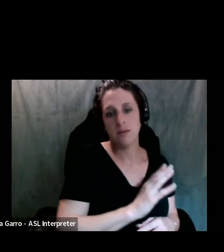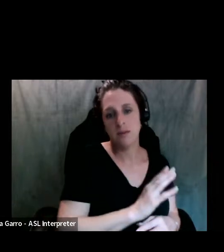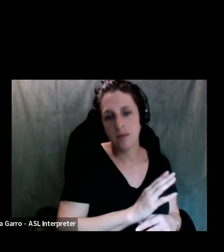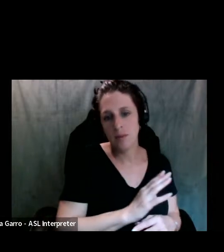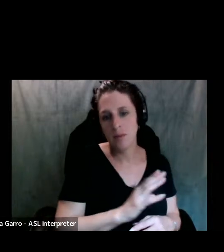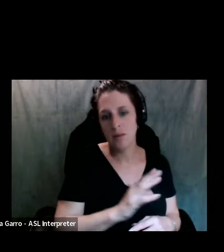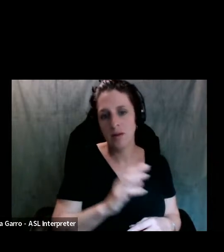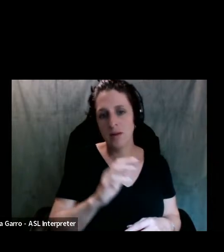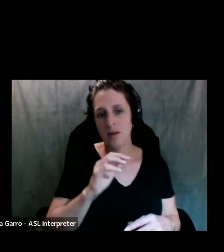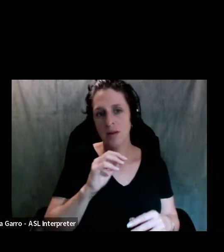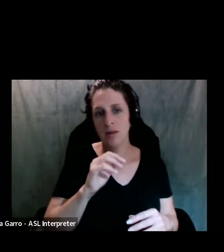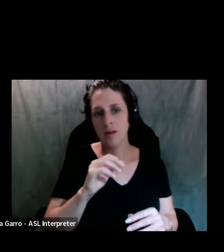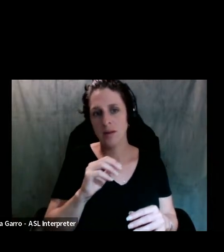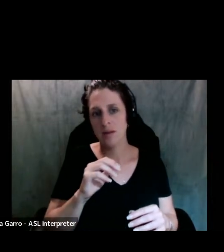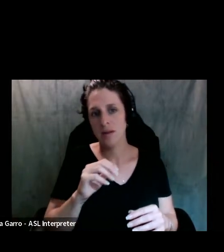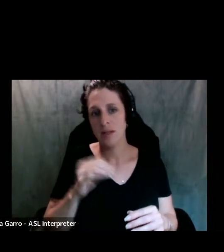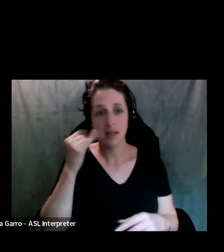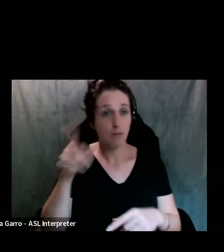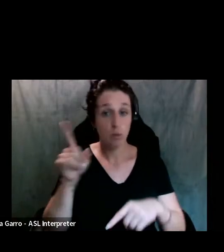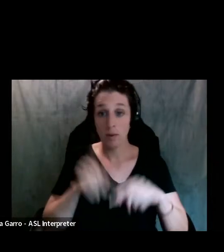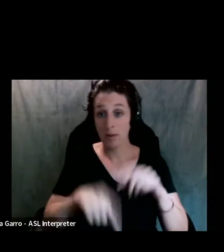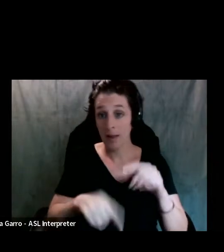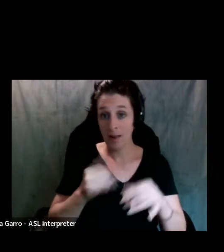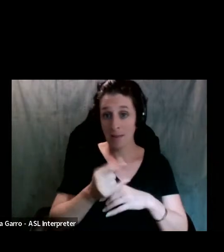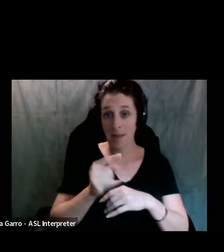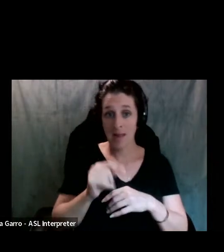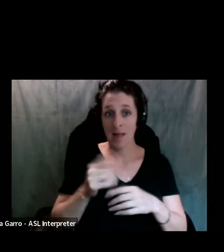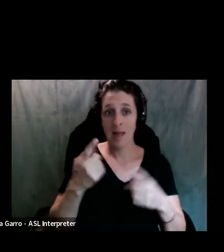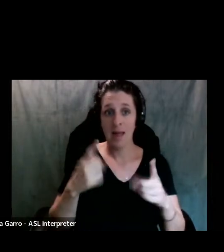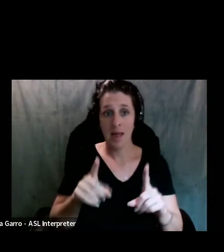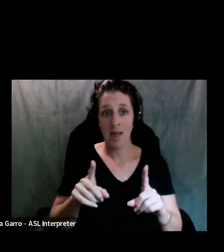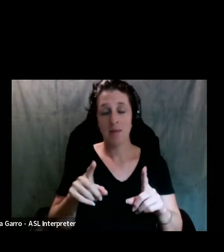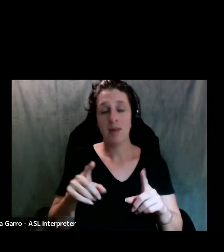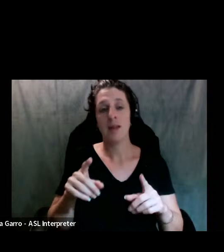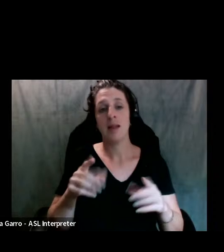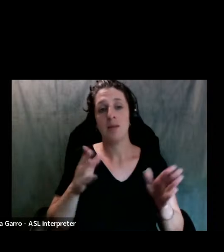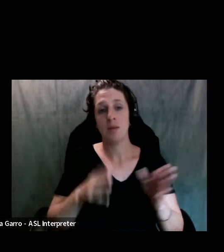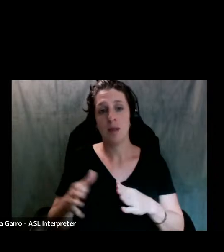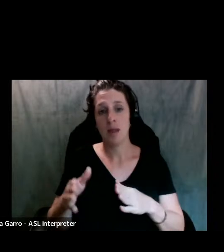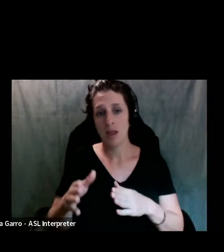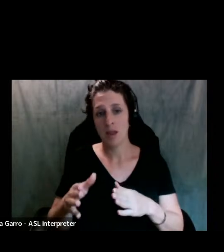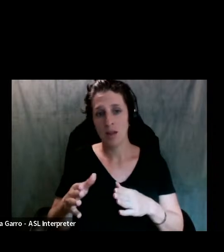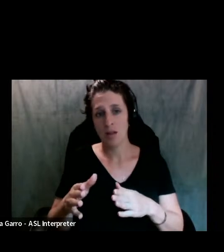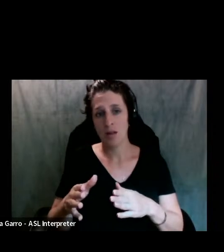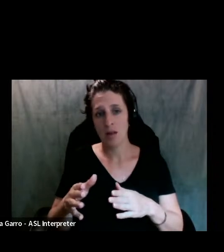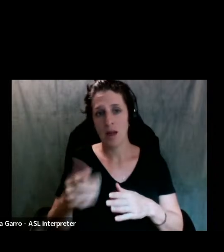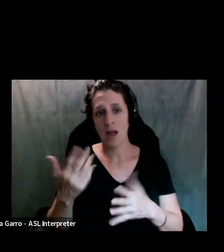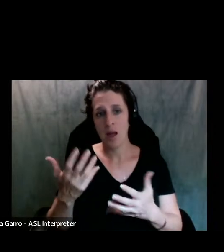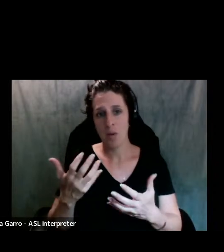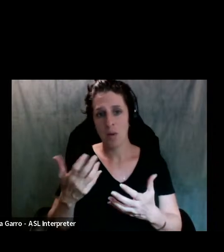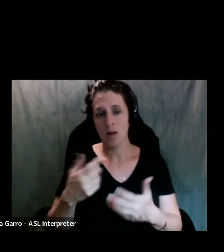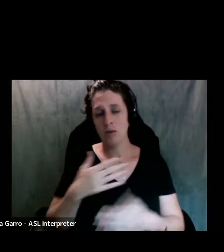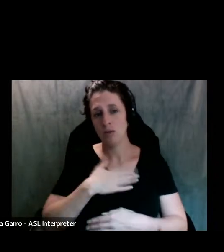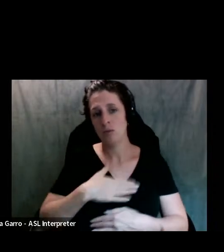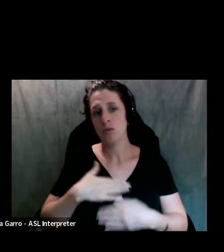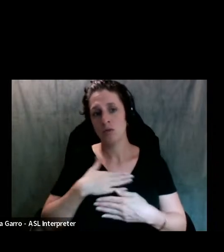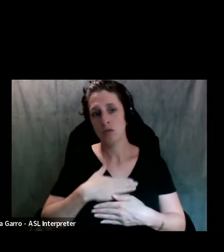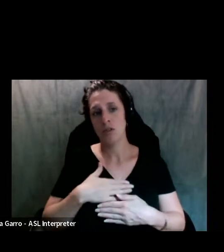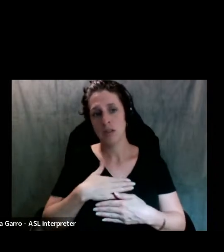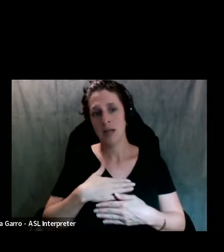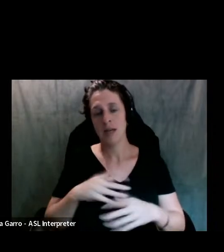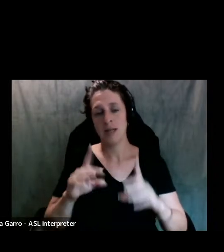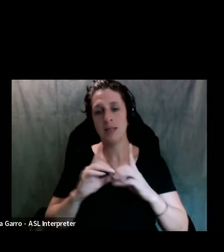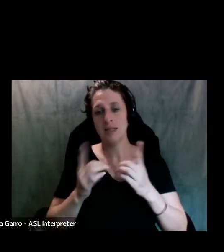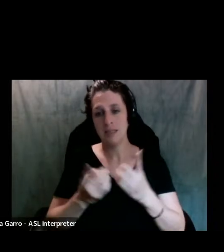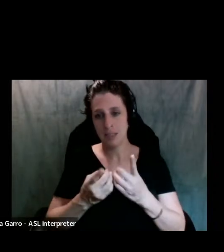you guys aren't able to like make this happen and like prepare for it. So I want to appreciate like the district